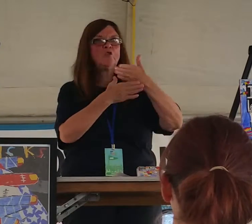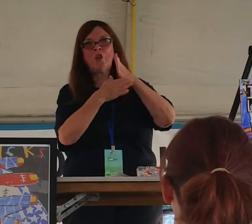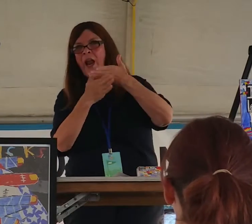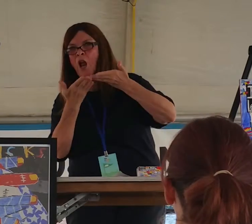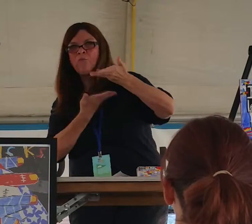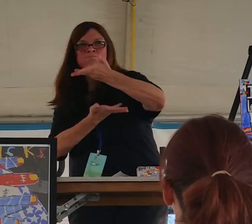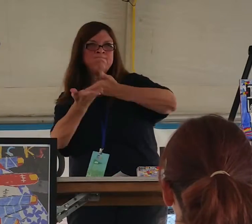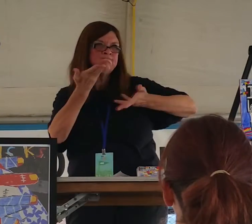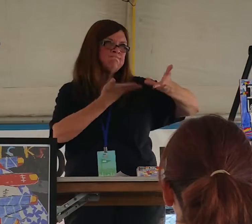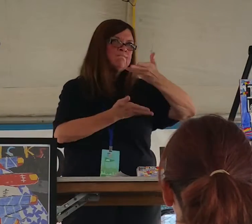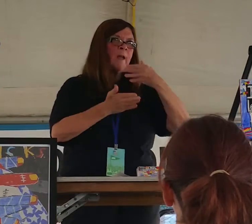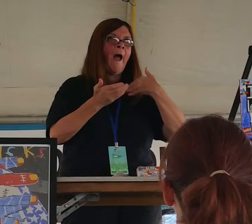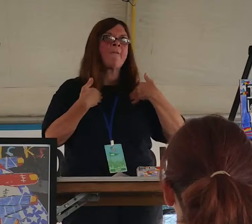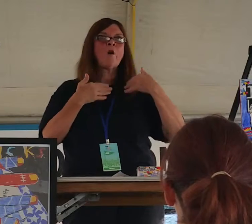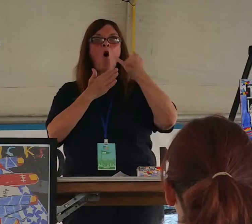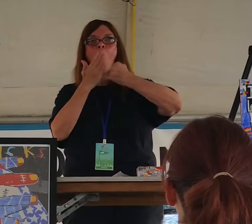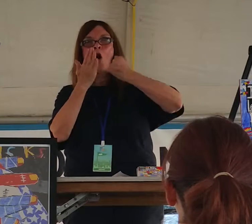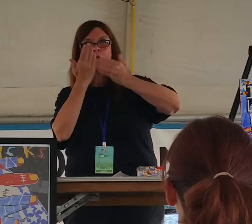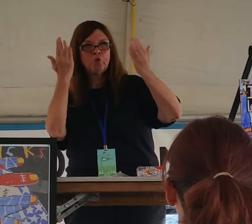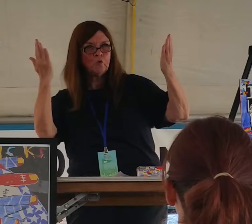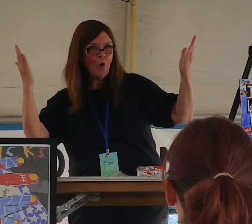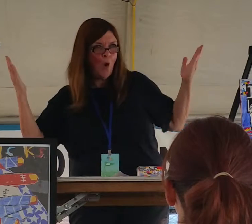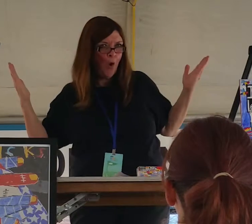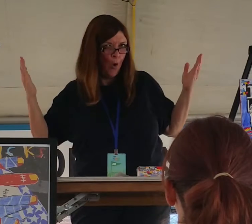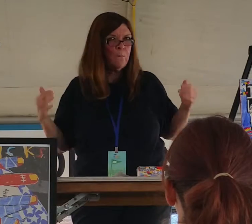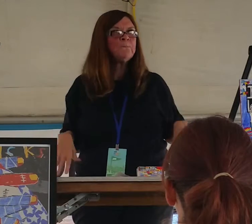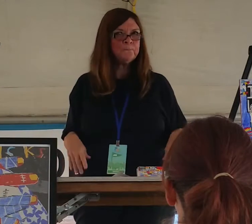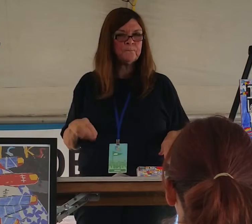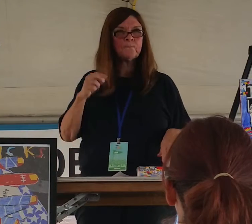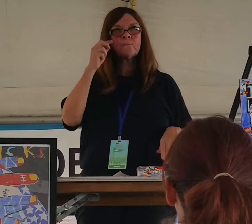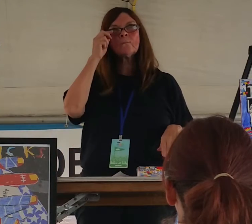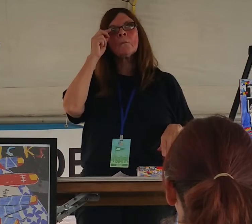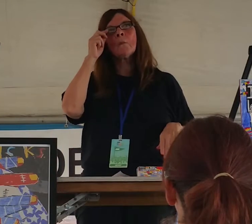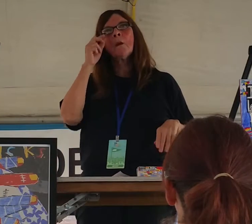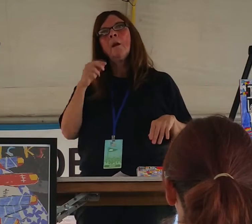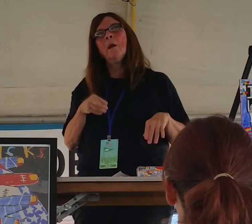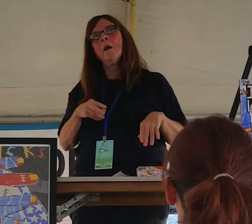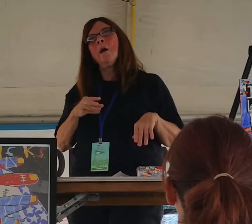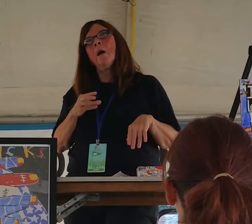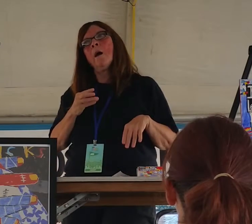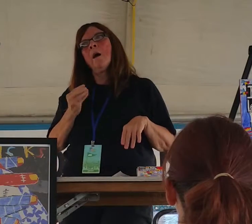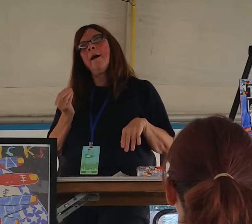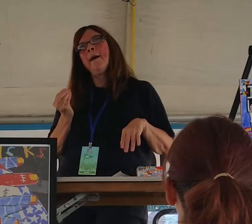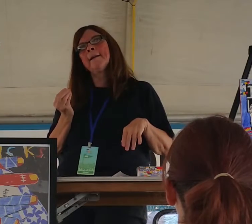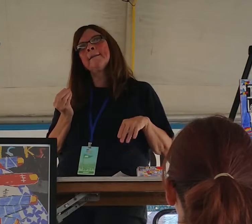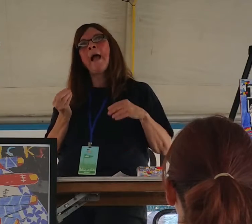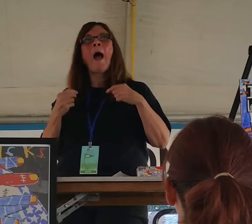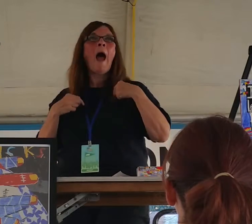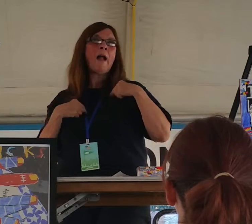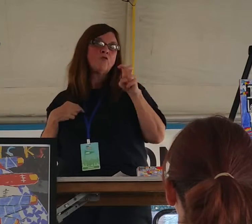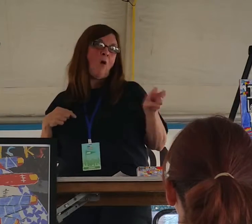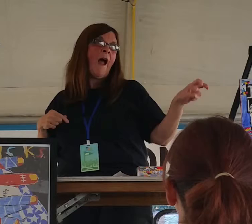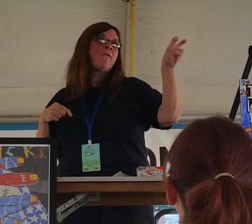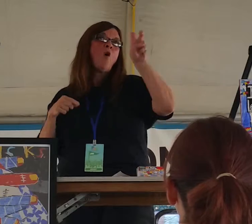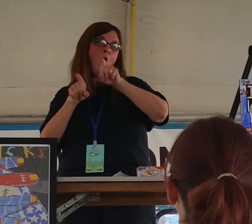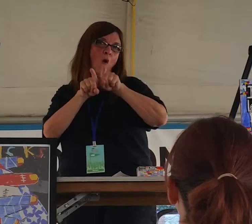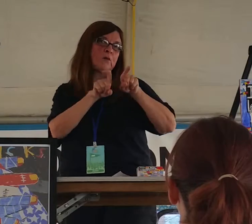artists that they can come and they share the techniques and they share the arts with other deaf artists. I